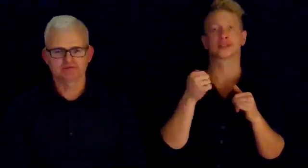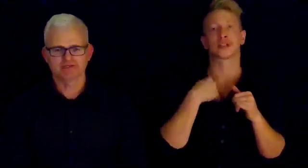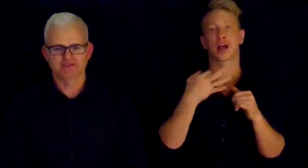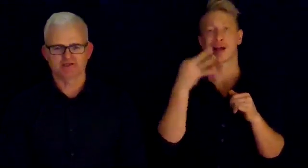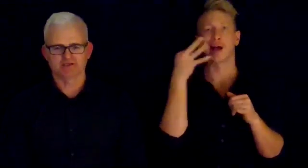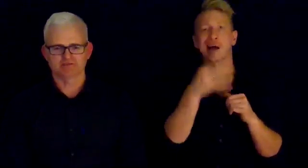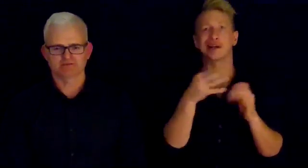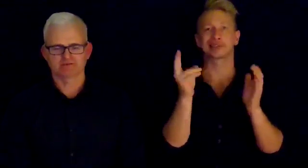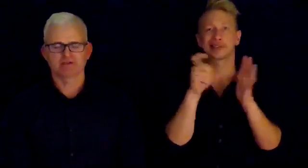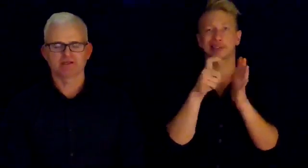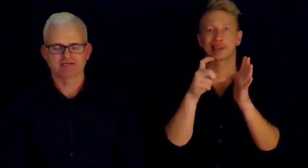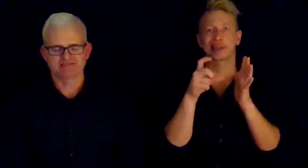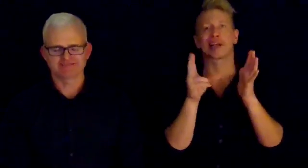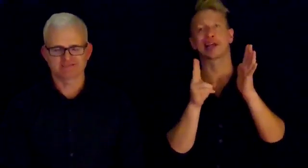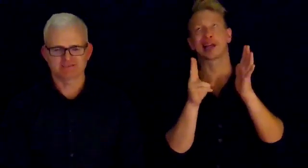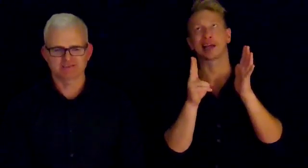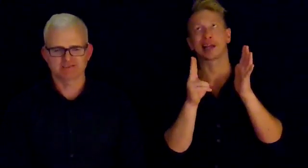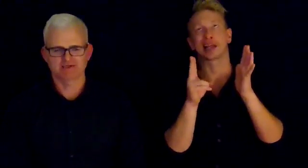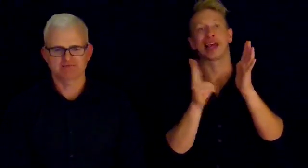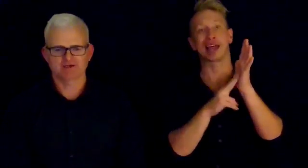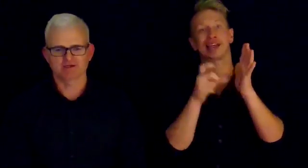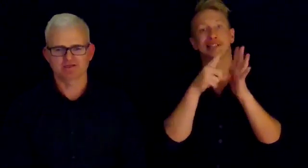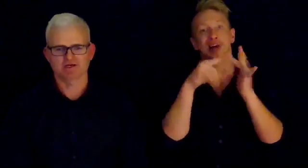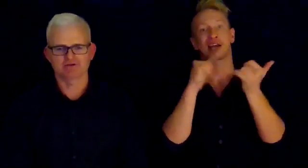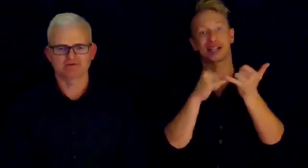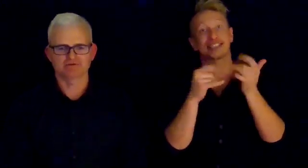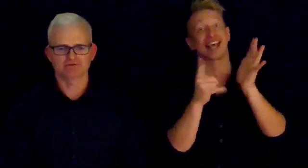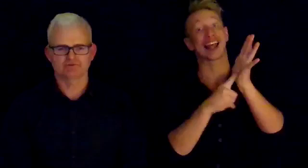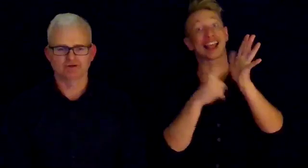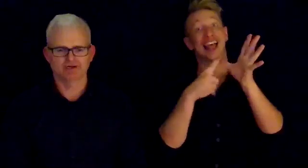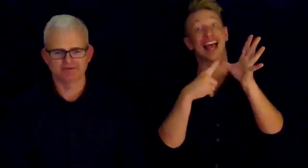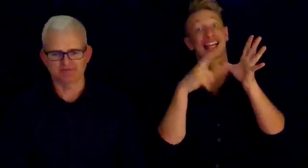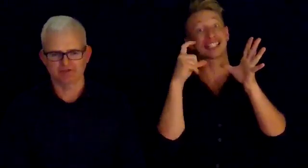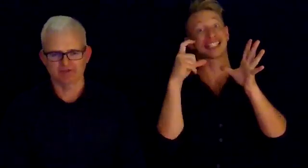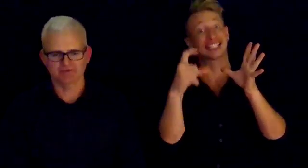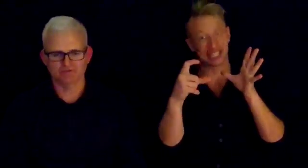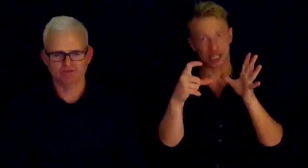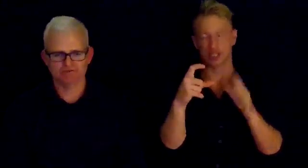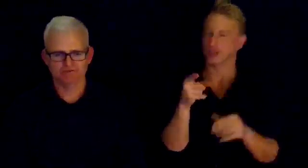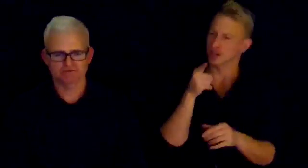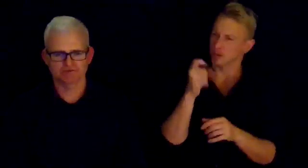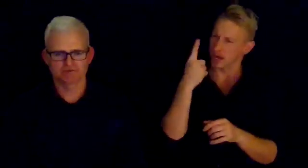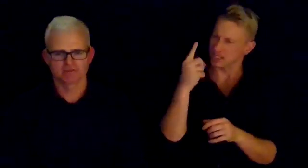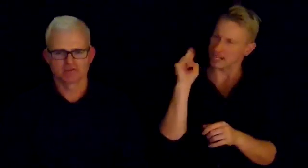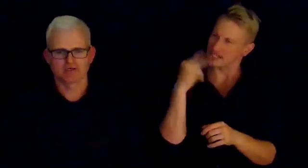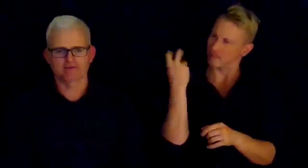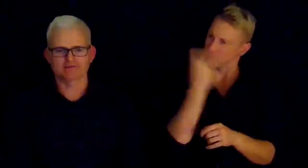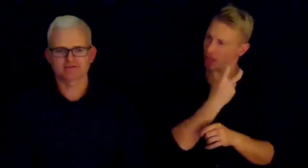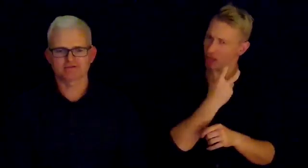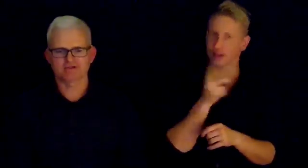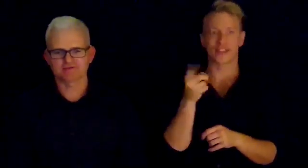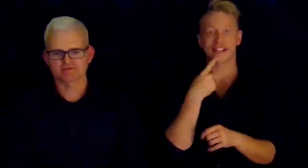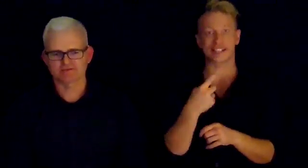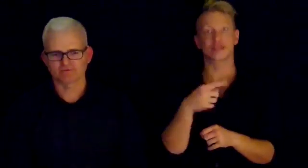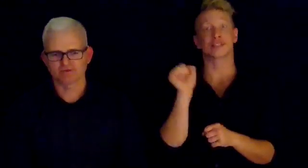asked the the LAC, if they understood what deafblindness was, and